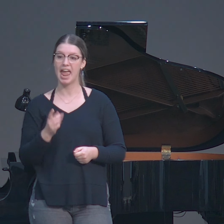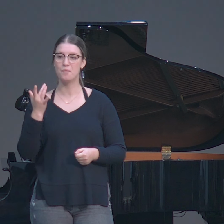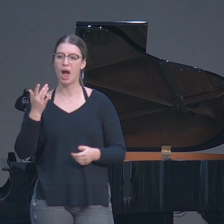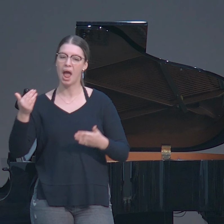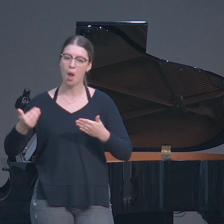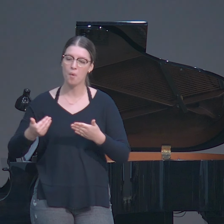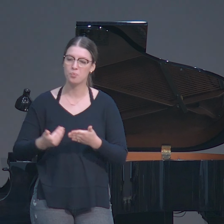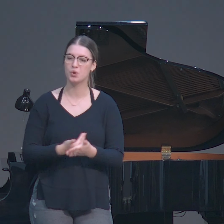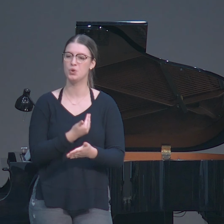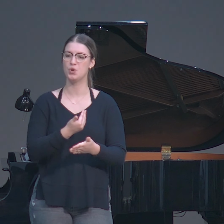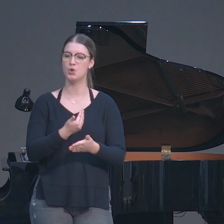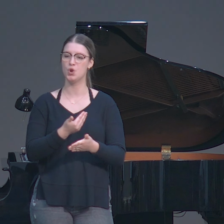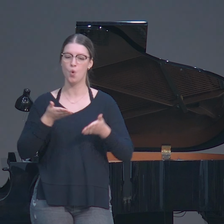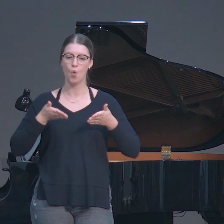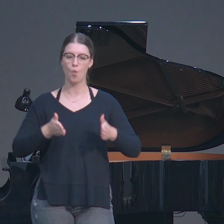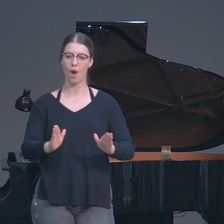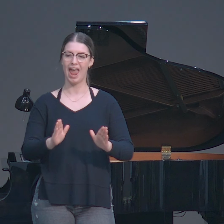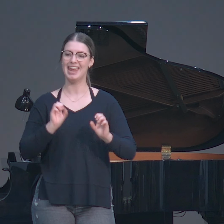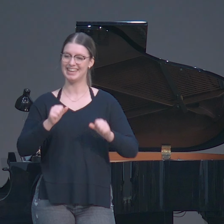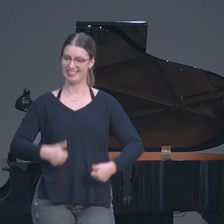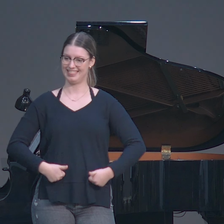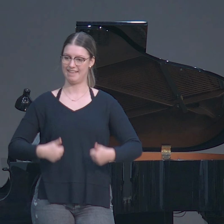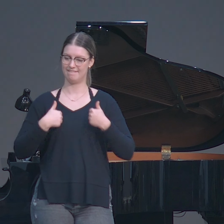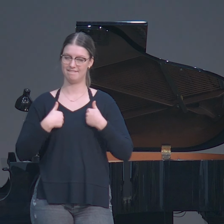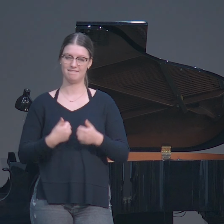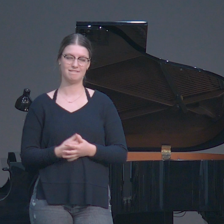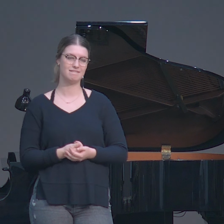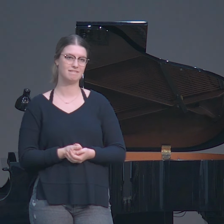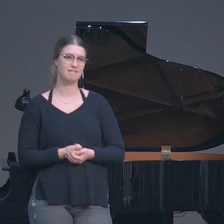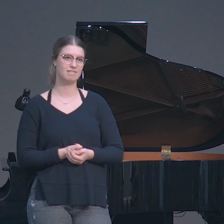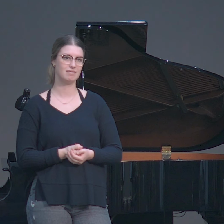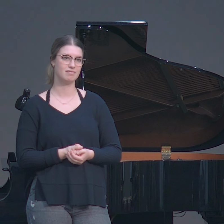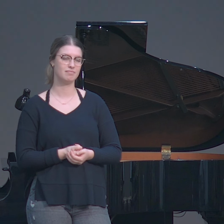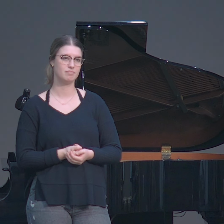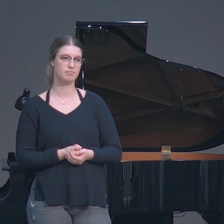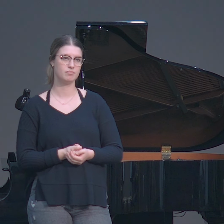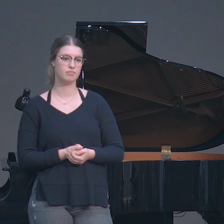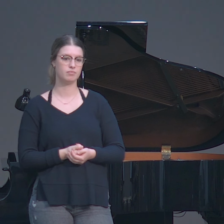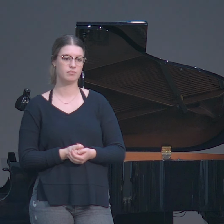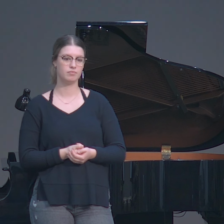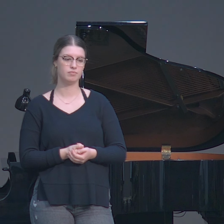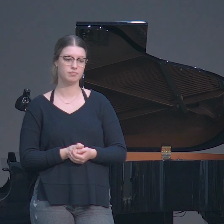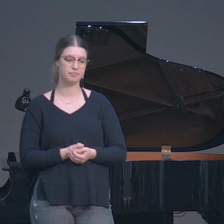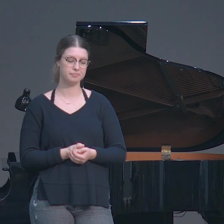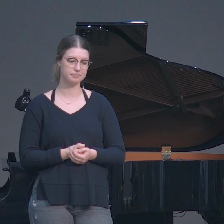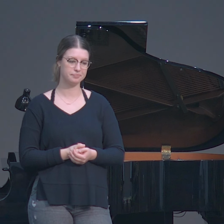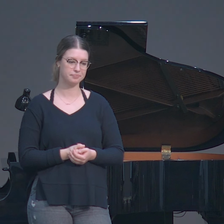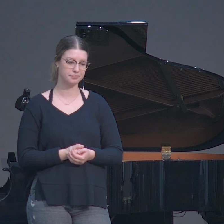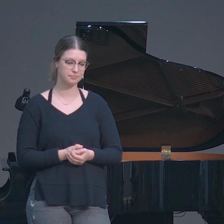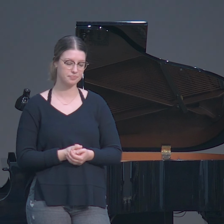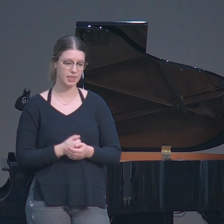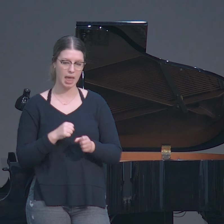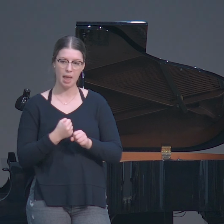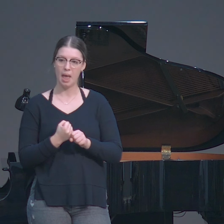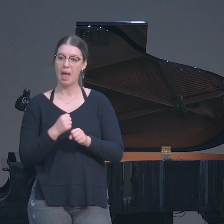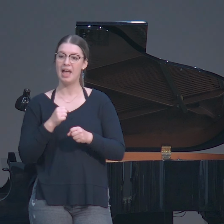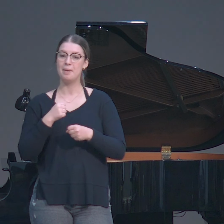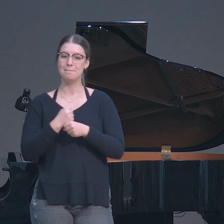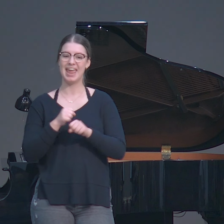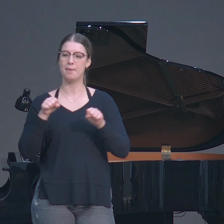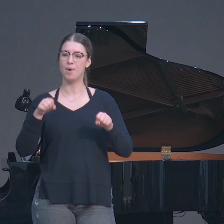new way of life. He came to make it possible for people to be